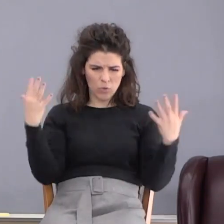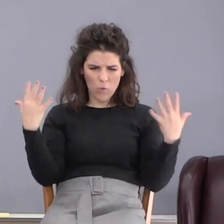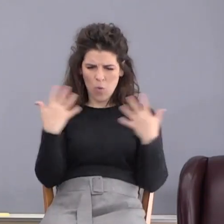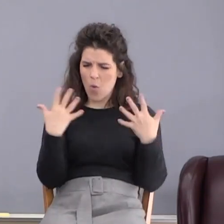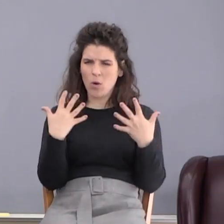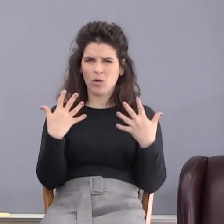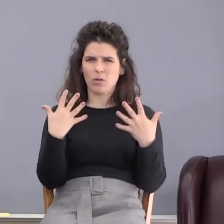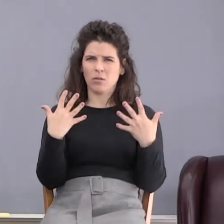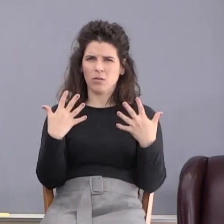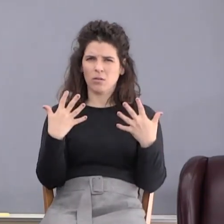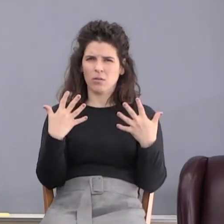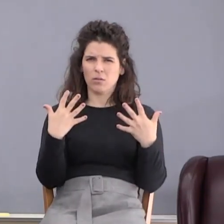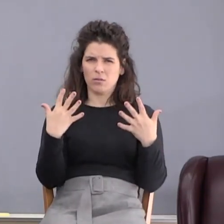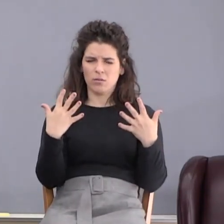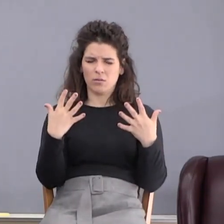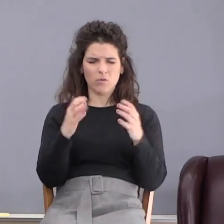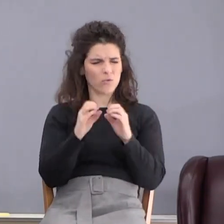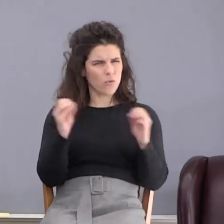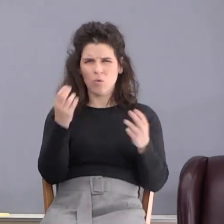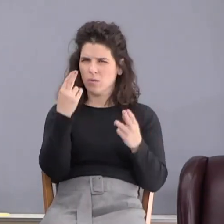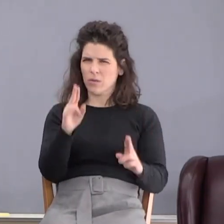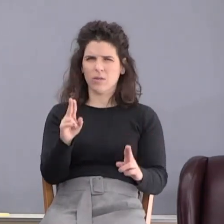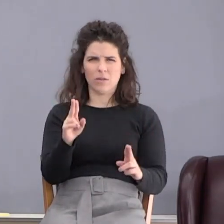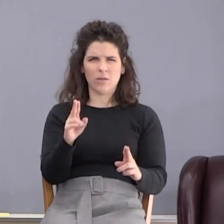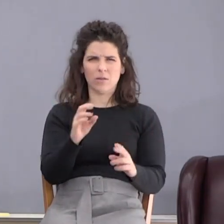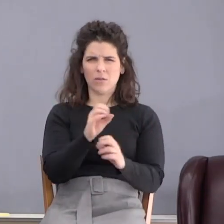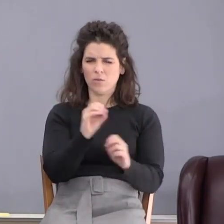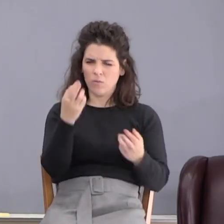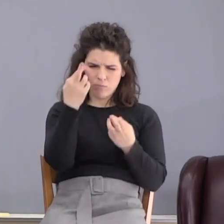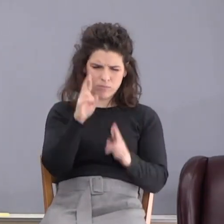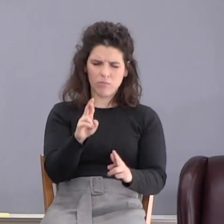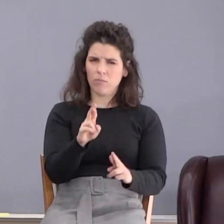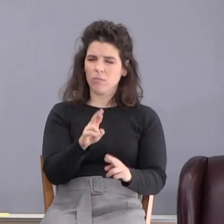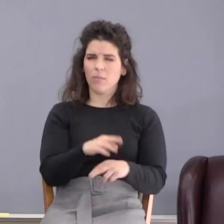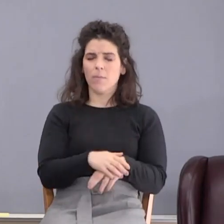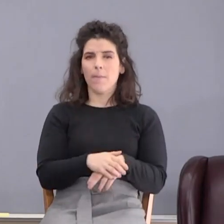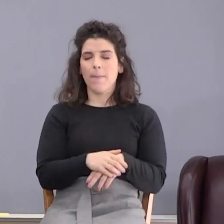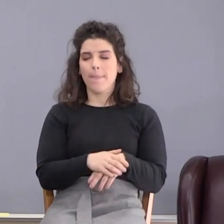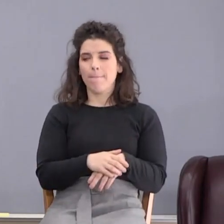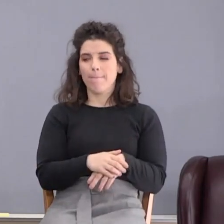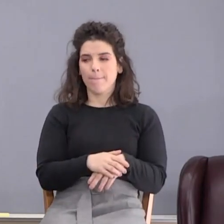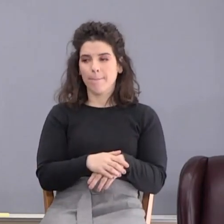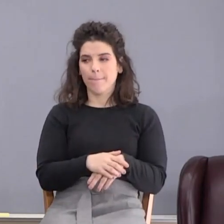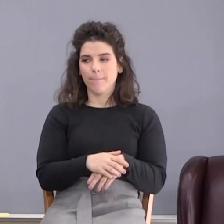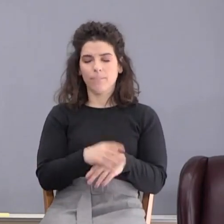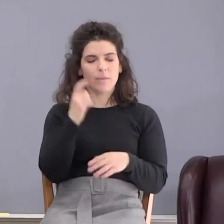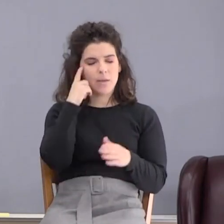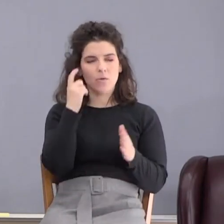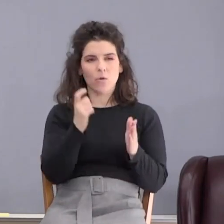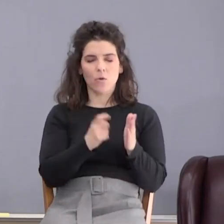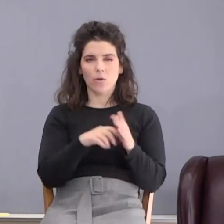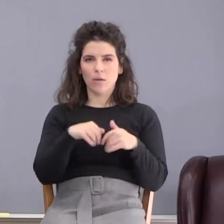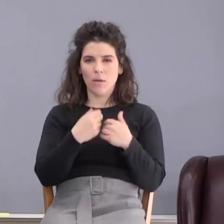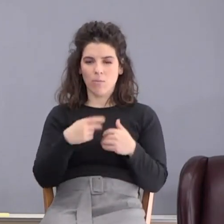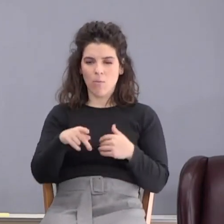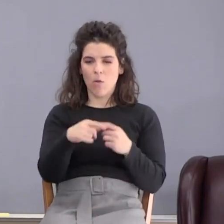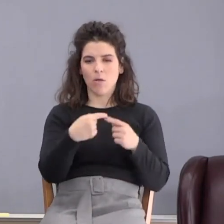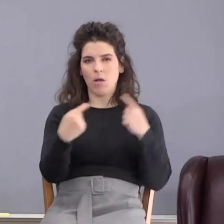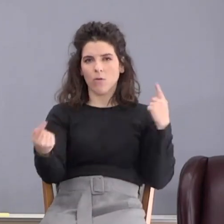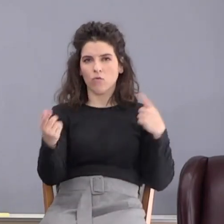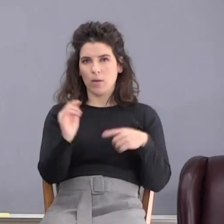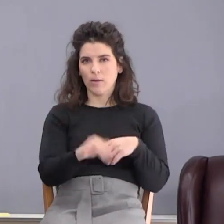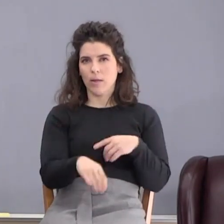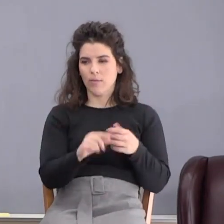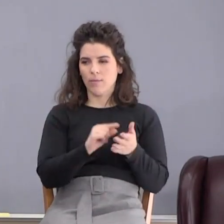horror. No dignity. No dignity whatsoever. Now, notice how Paul contrasts that.